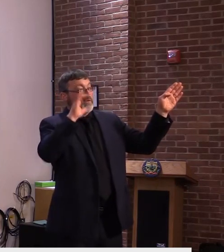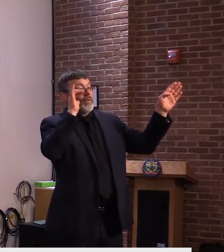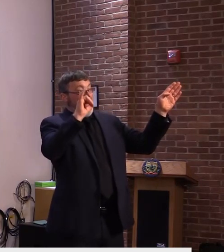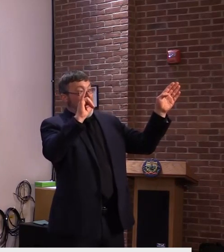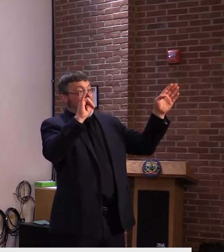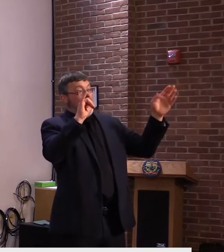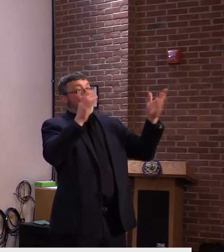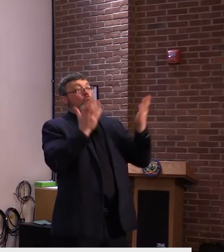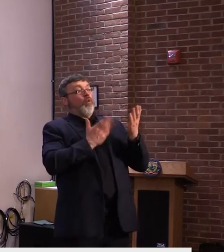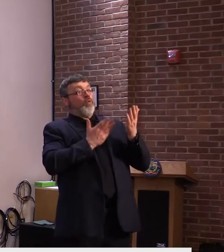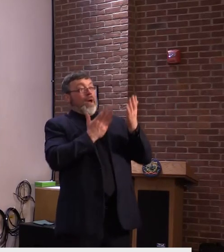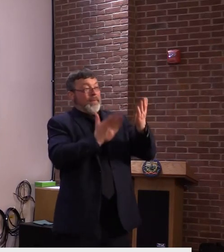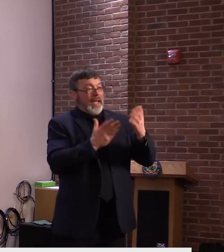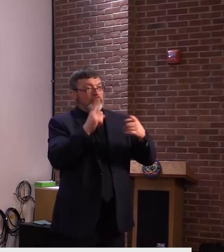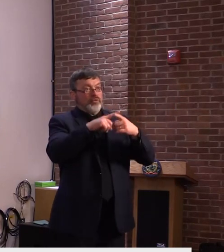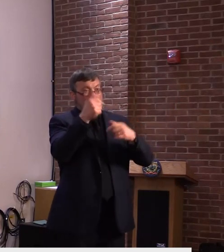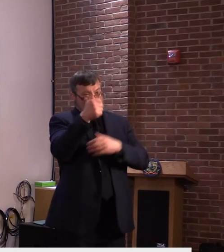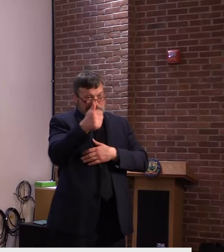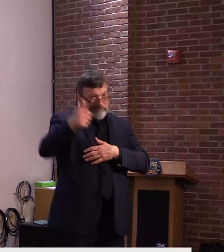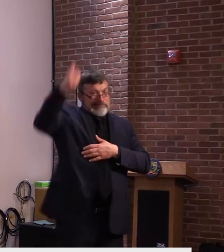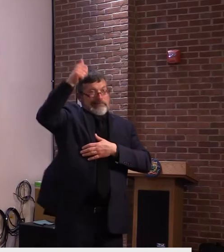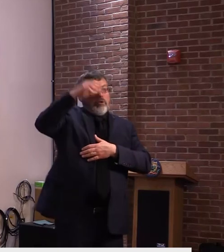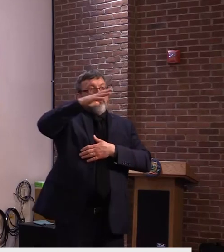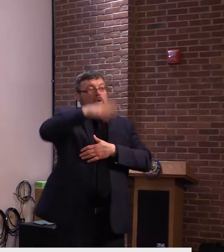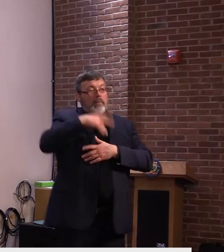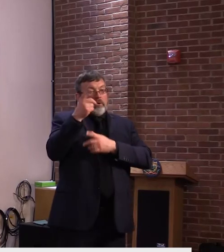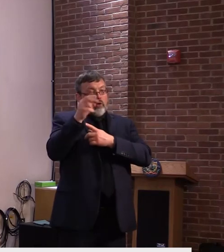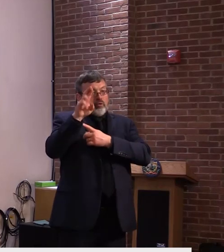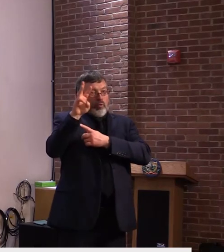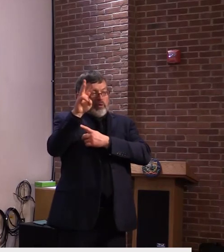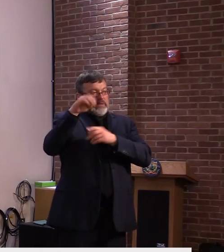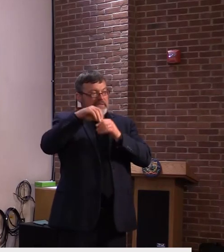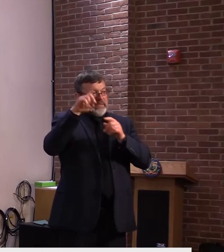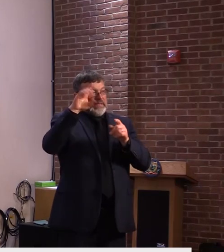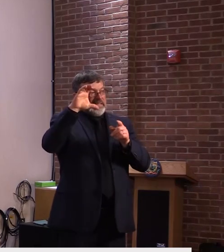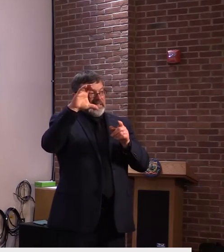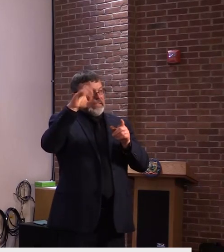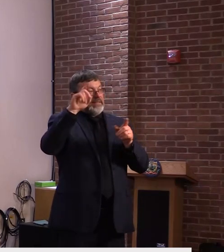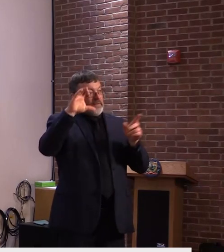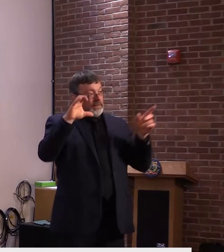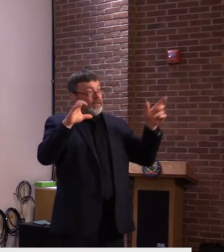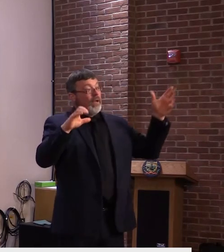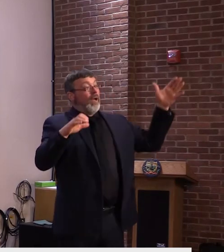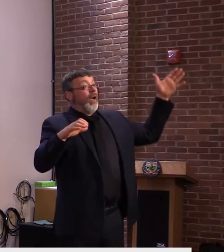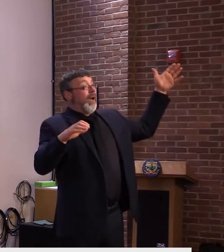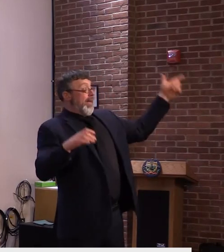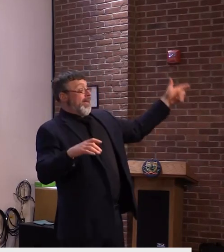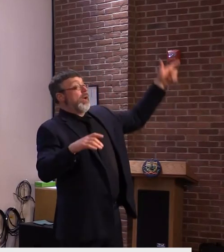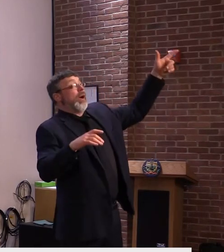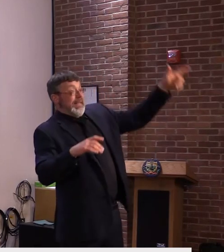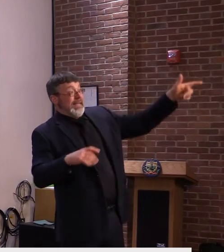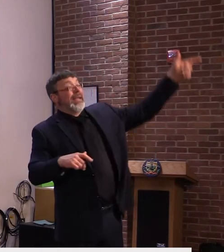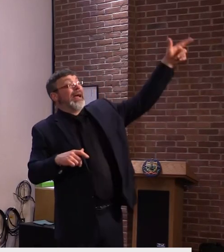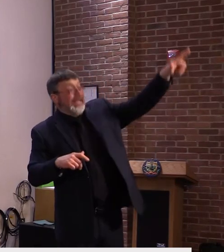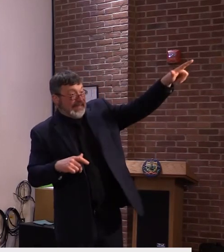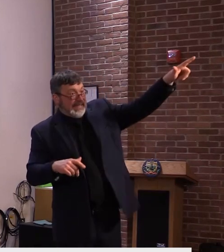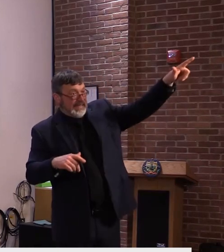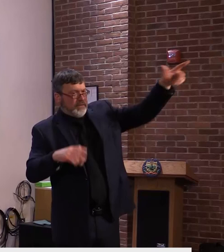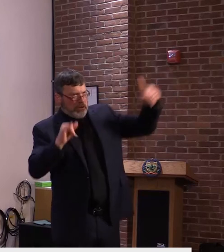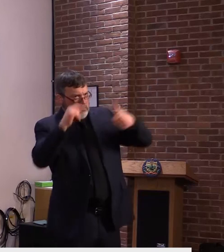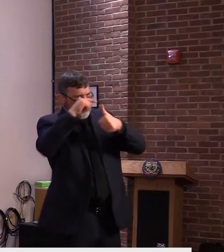CDC. So only when all of those hoops had been gone through and all the check marks in the boxes happened